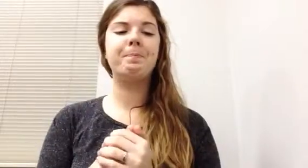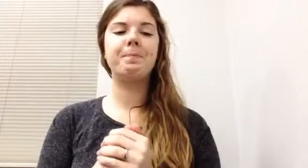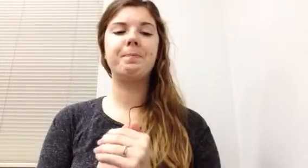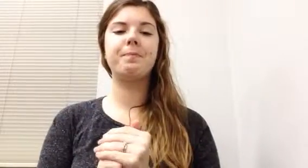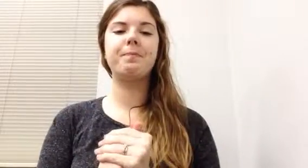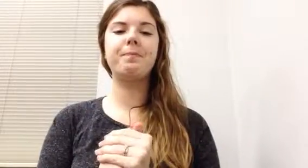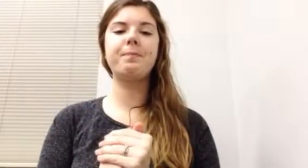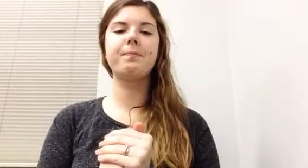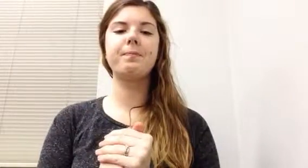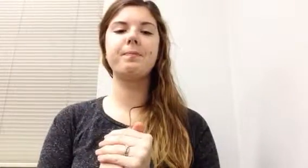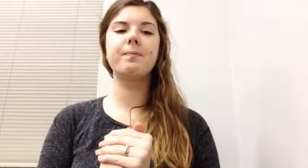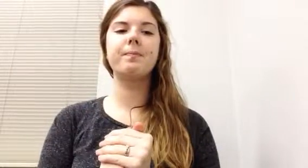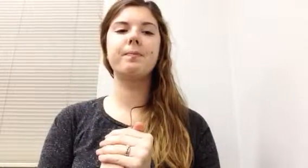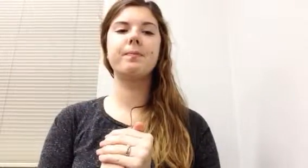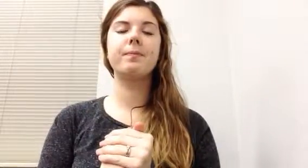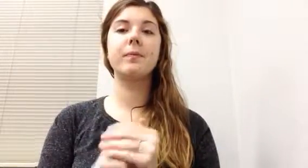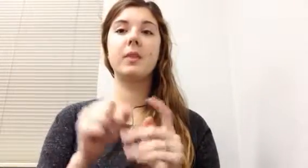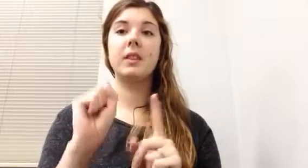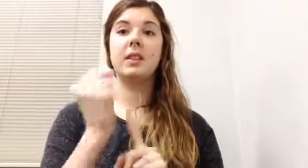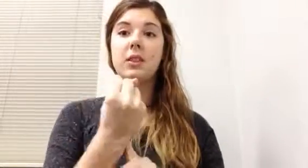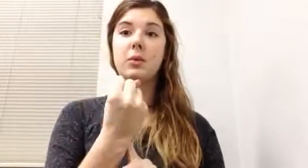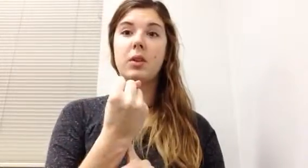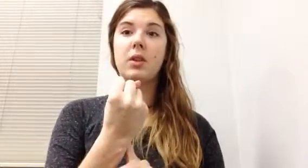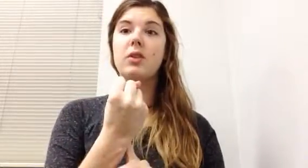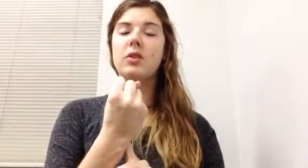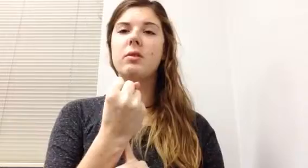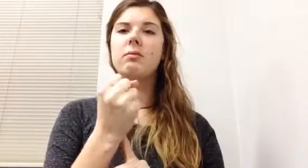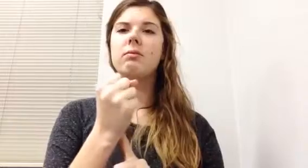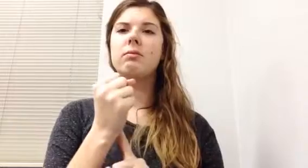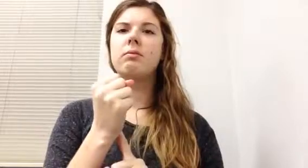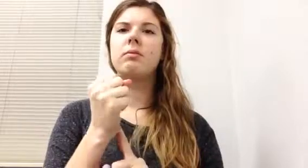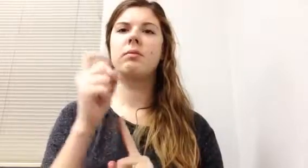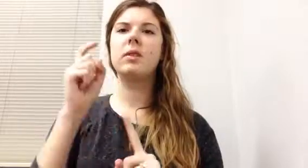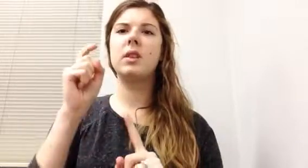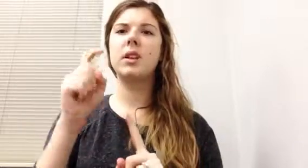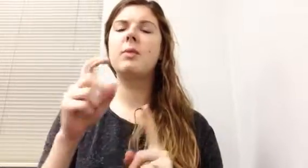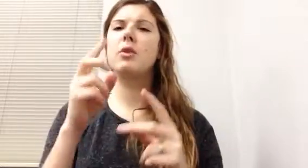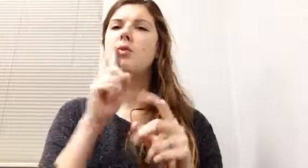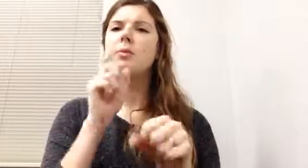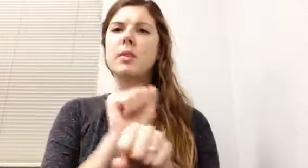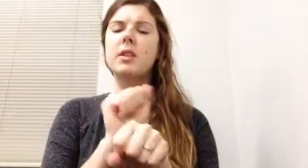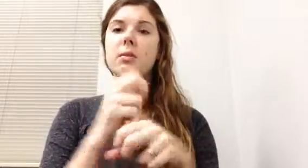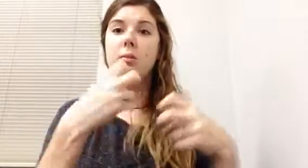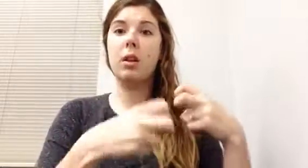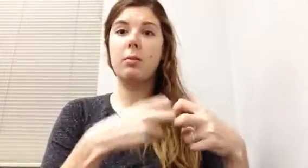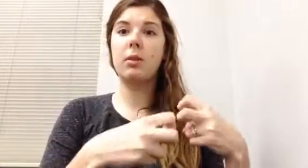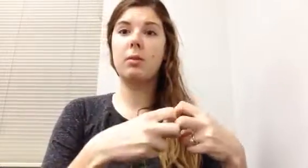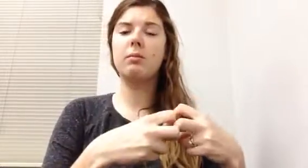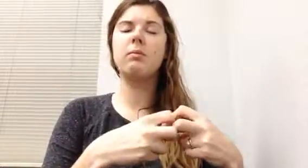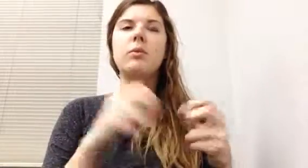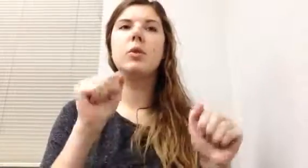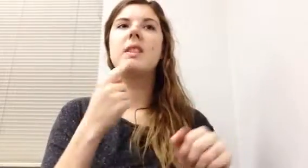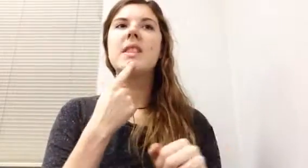There has to be a focus on the situation because you couldn't explain a social problem by saying there's just a whole bunch of bad individuals.